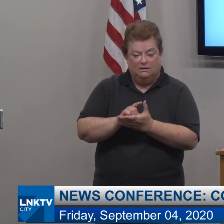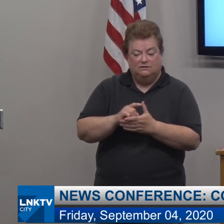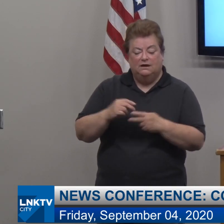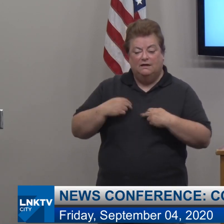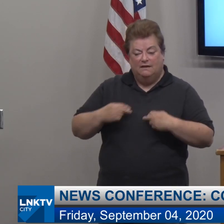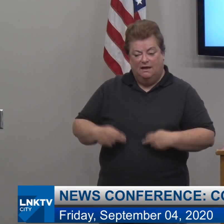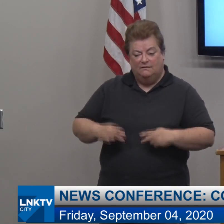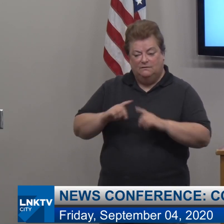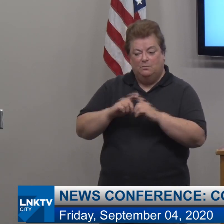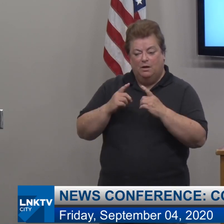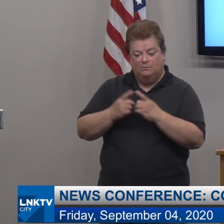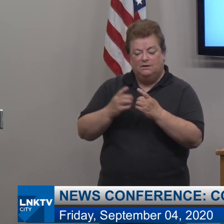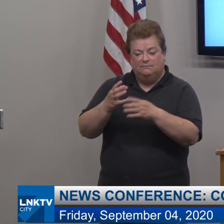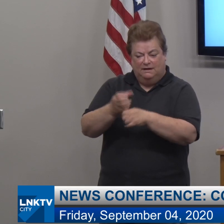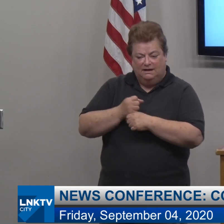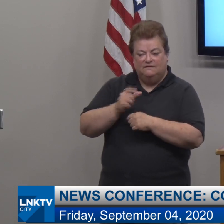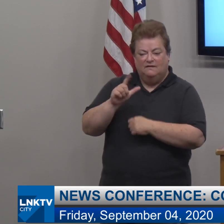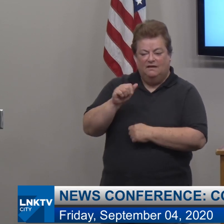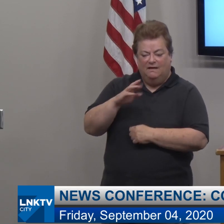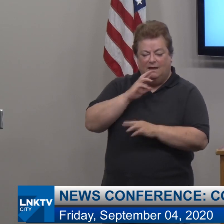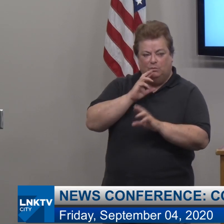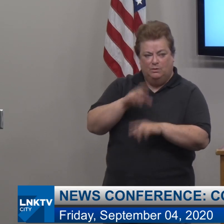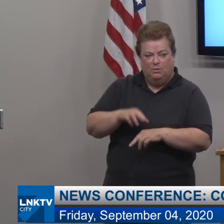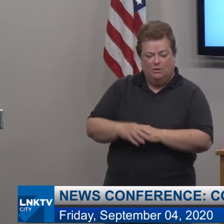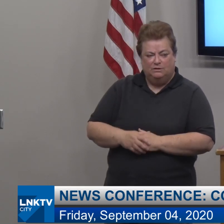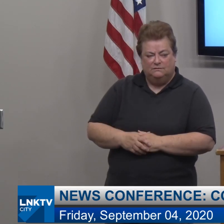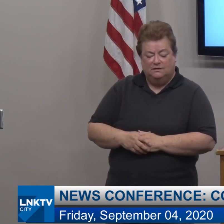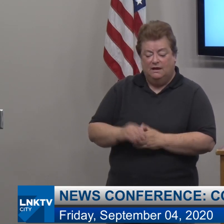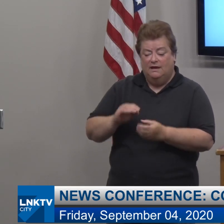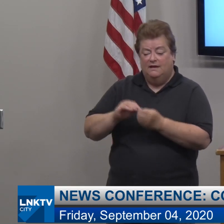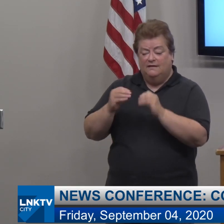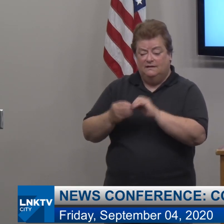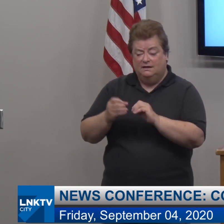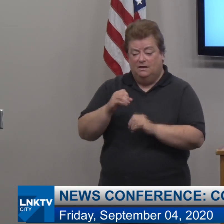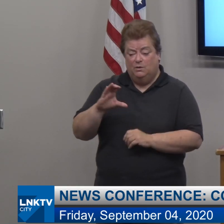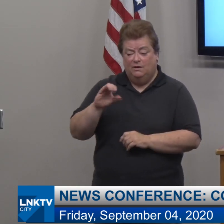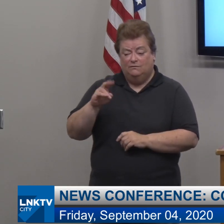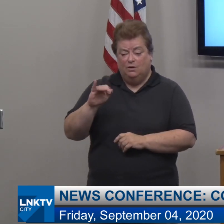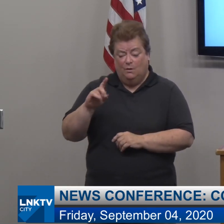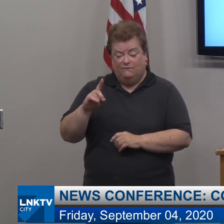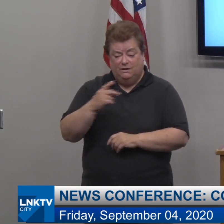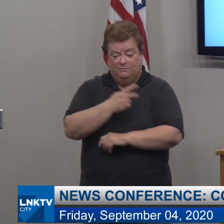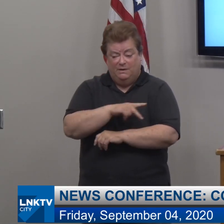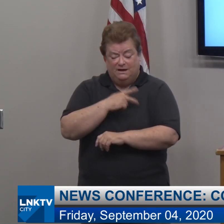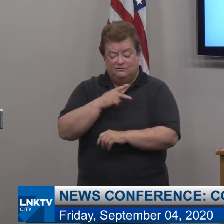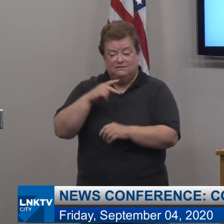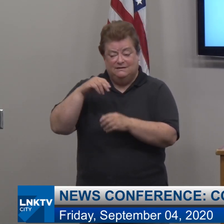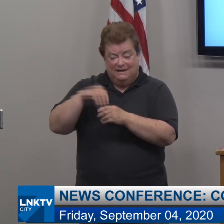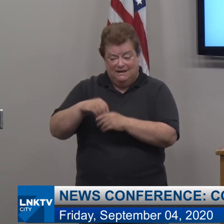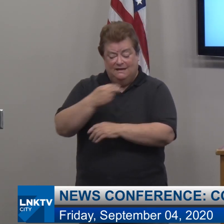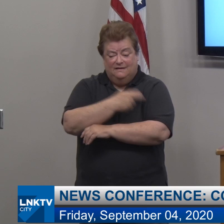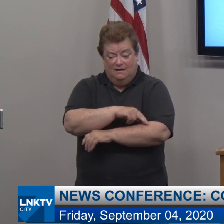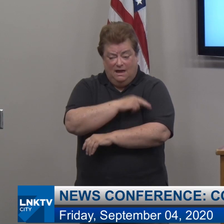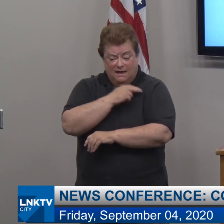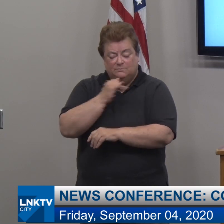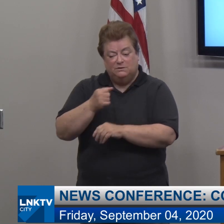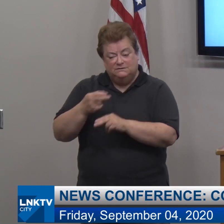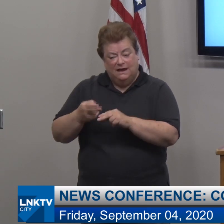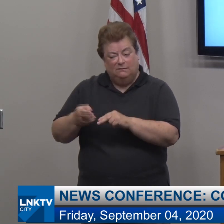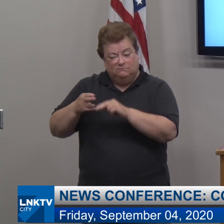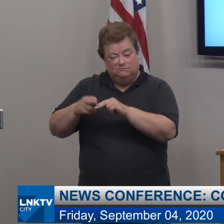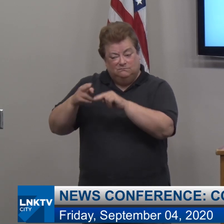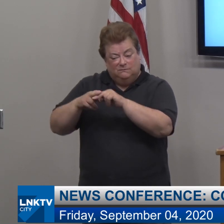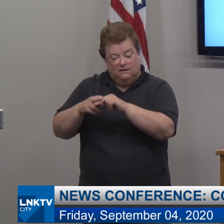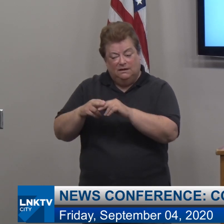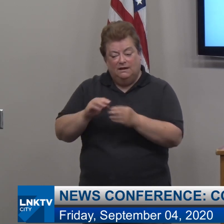lab report. The number of COVID patients in Lincoln hospitals has been trending higher the past few weeks. The